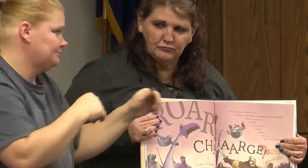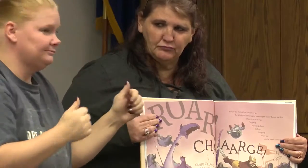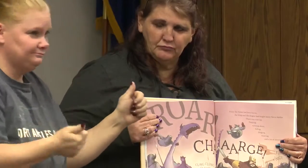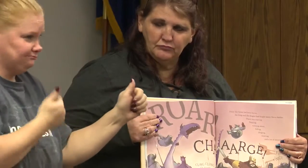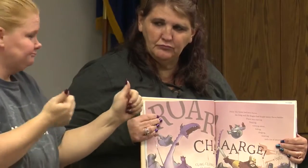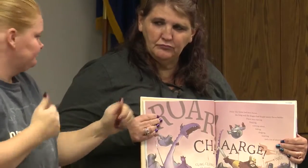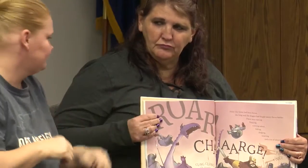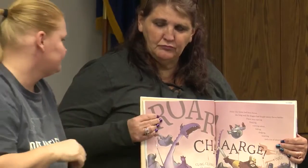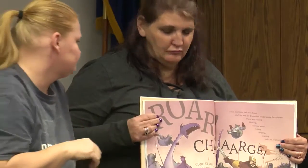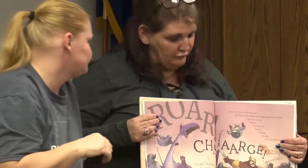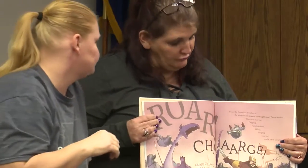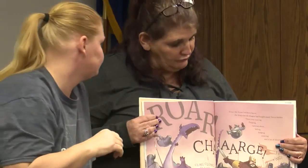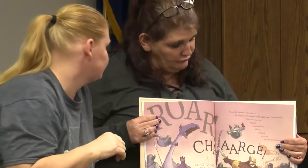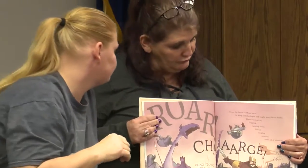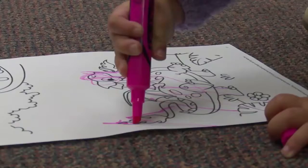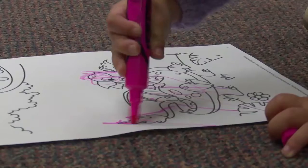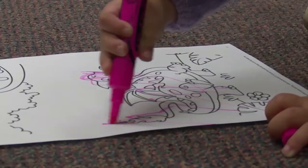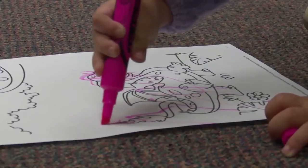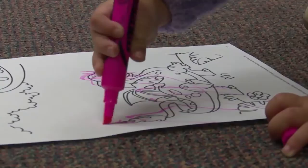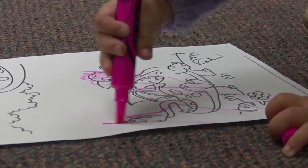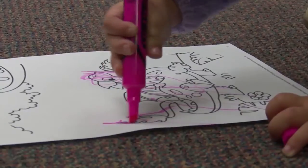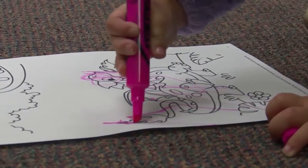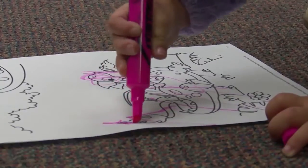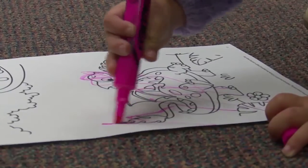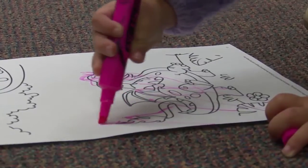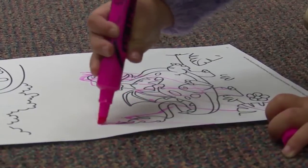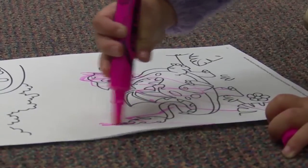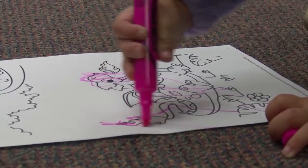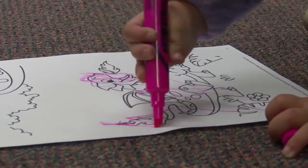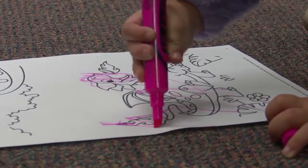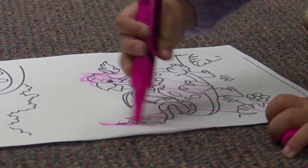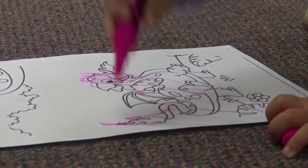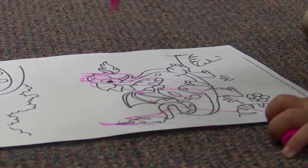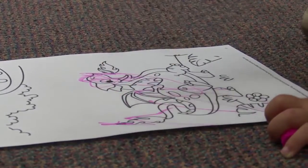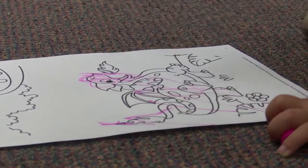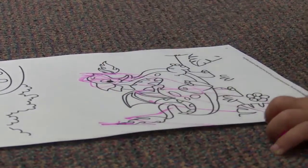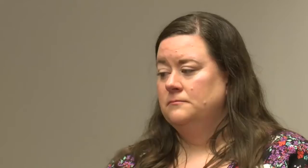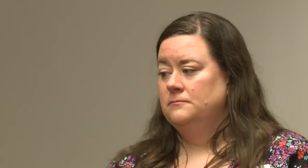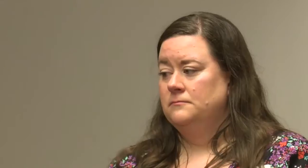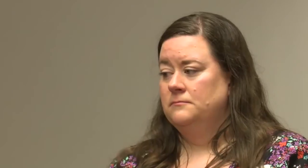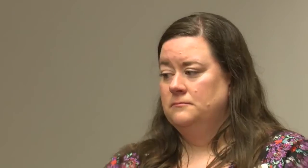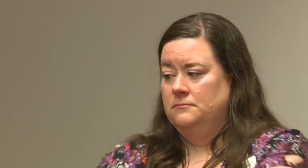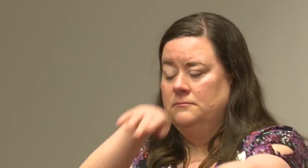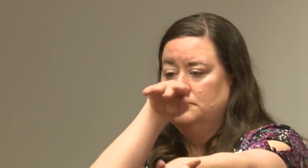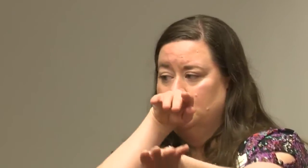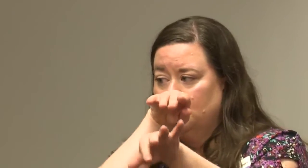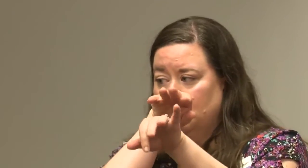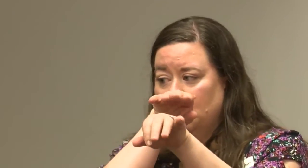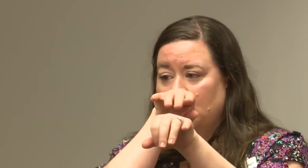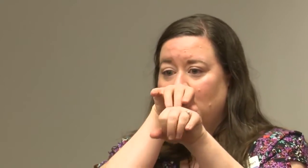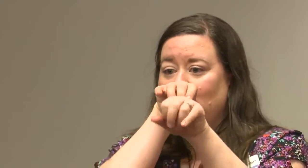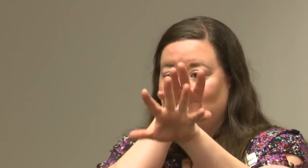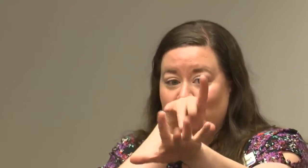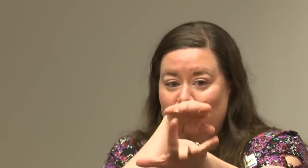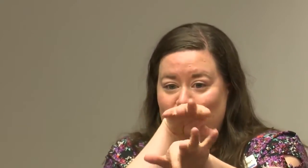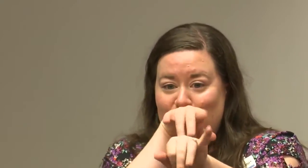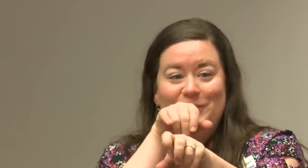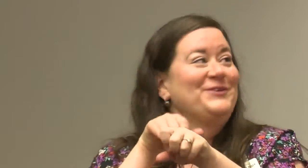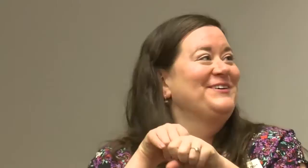literacy program for young learners, but today's lesson touched on an important topic, sign language. By teaching children about sign